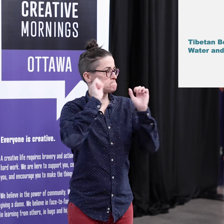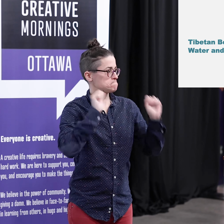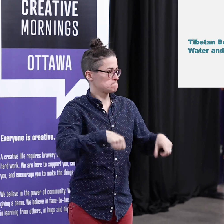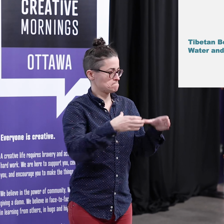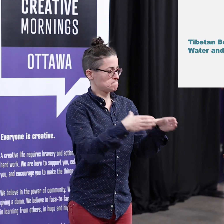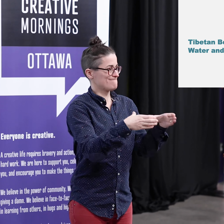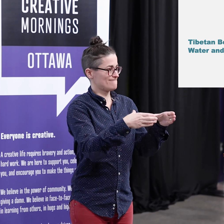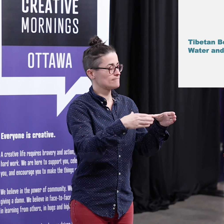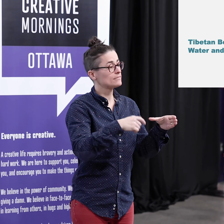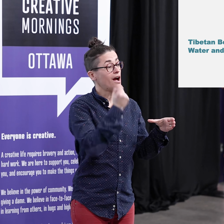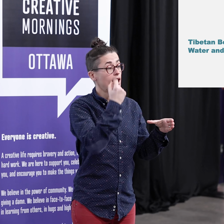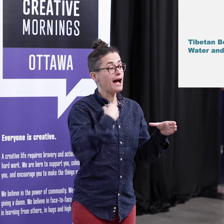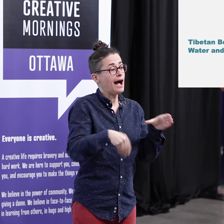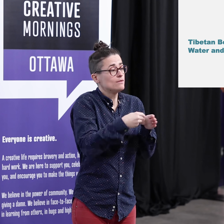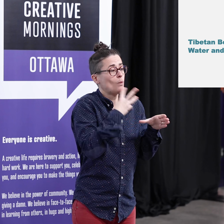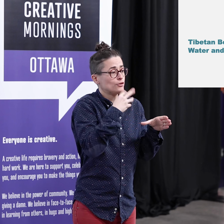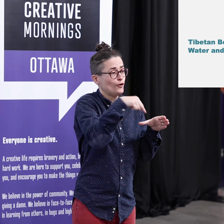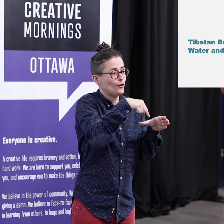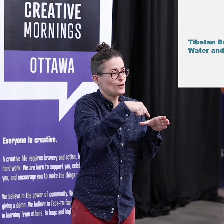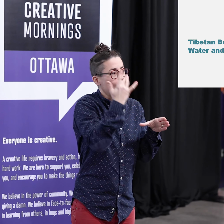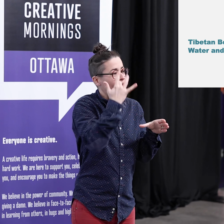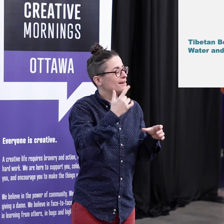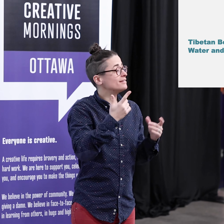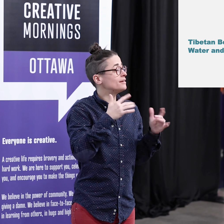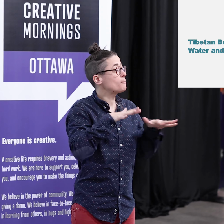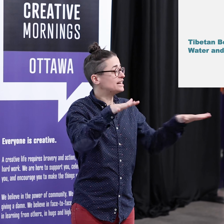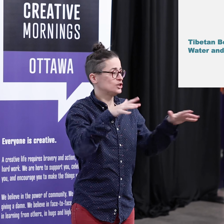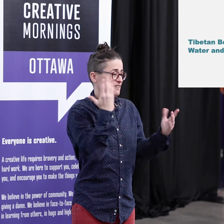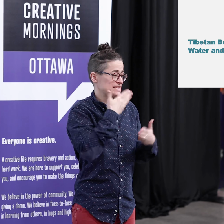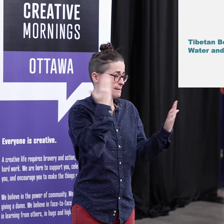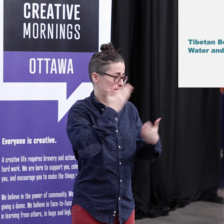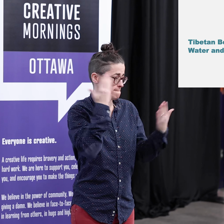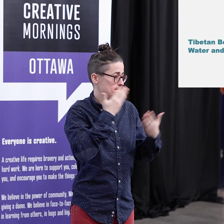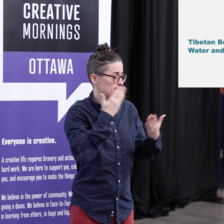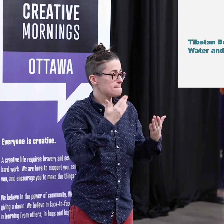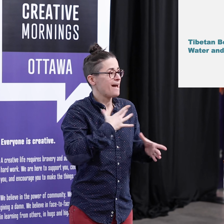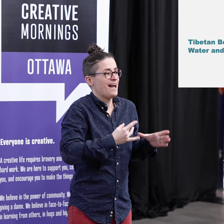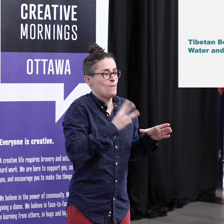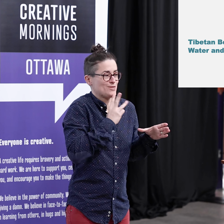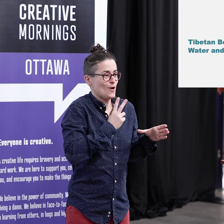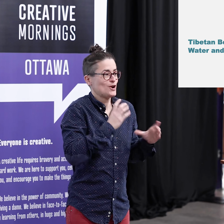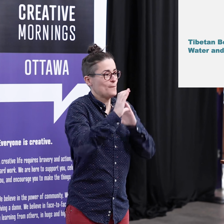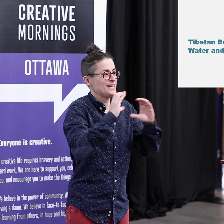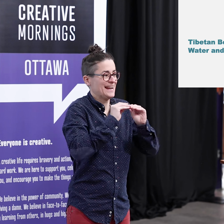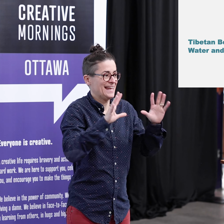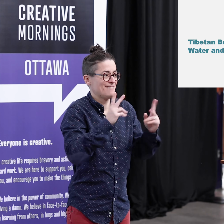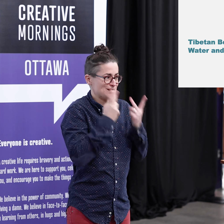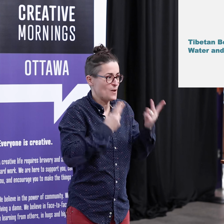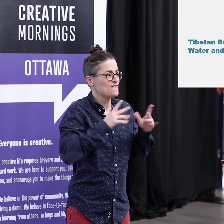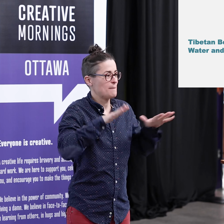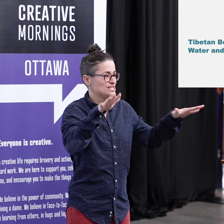and created a sound by banging on the side of it. And what I did, the reason I filled it with water